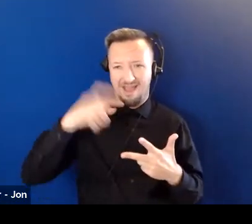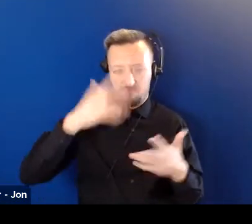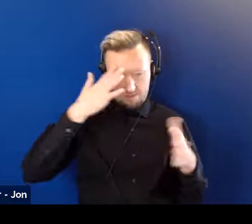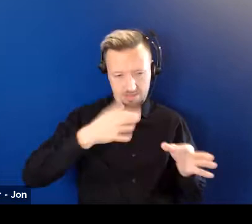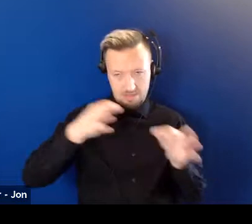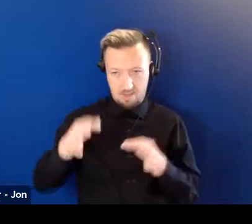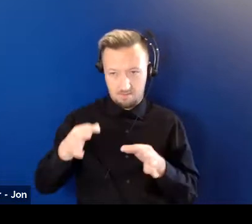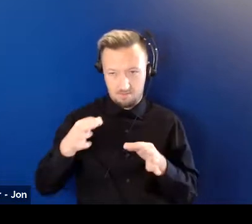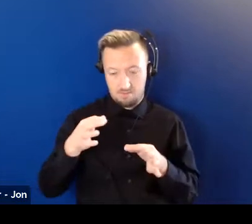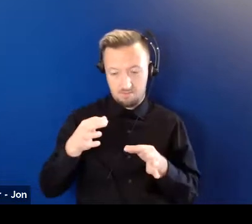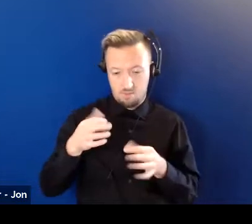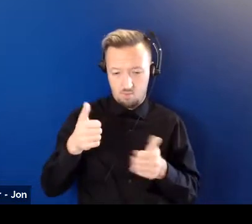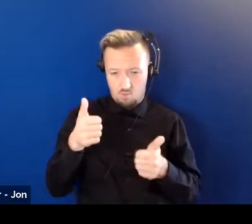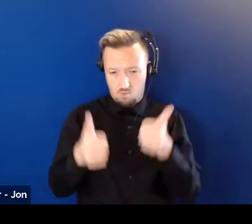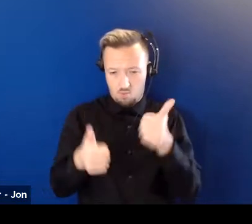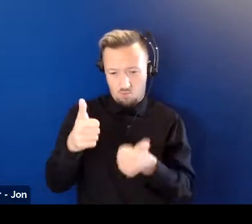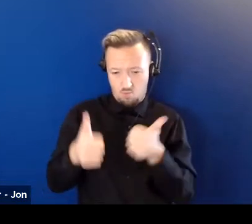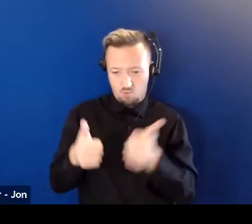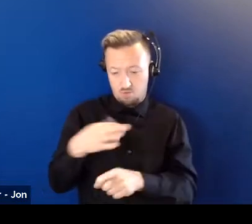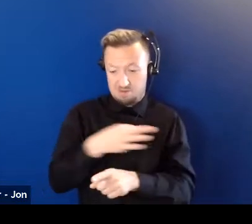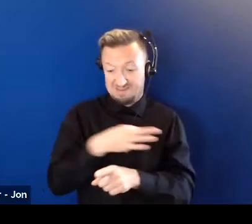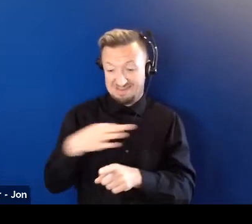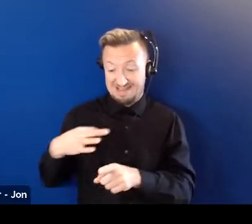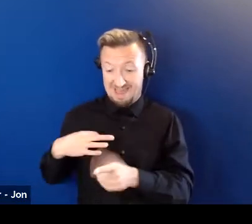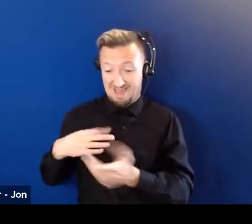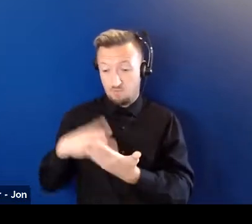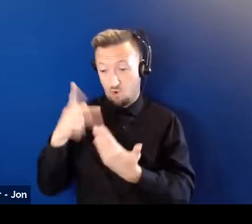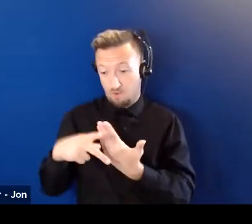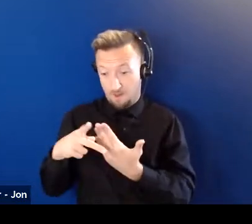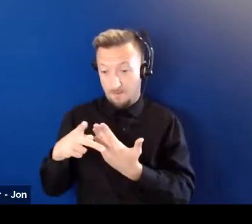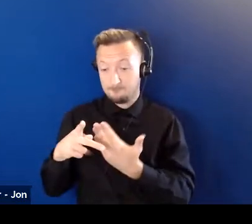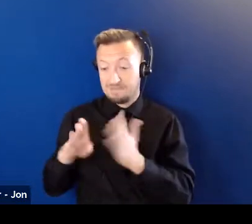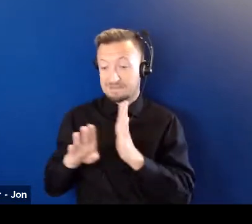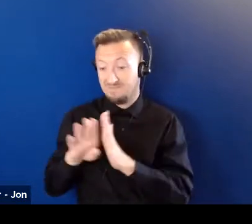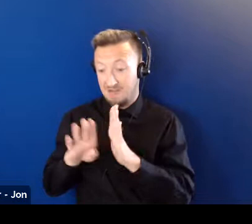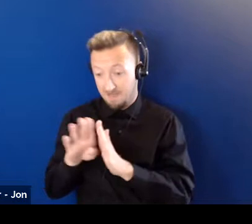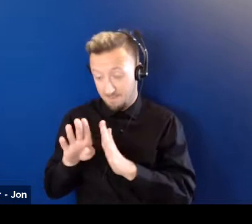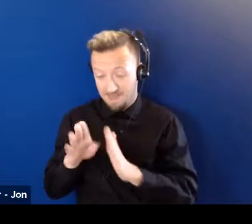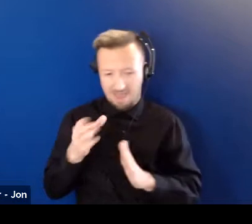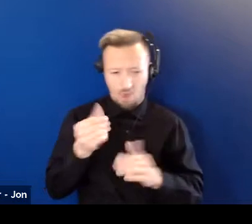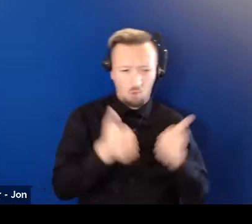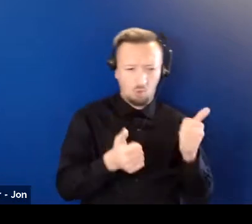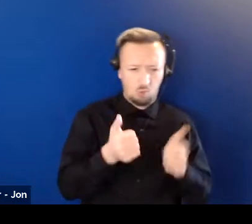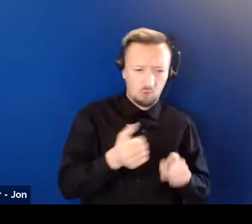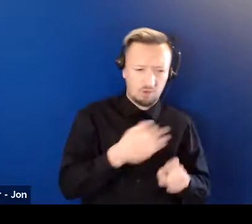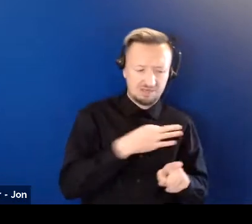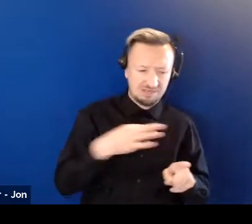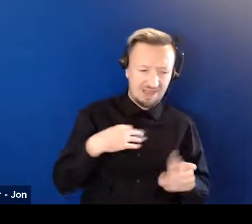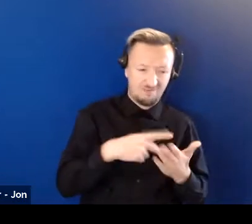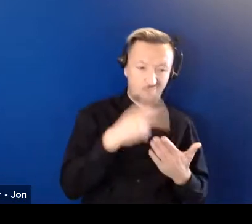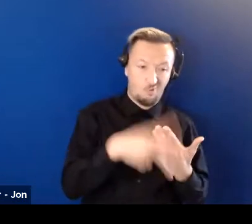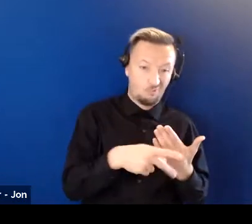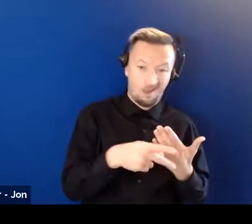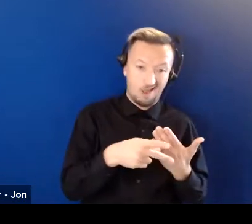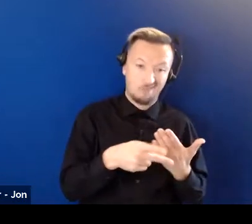staff programs you're developing and possibly what staff programs you're going to phase